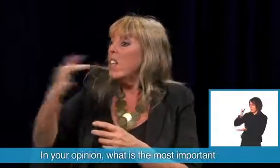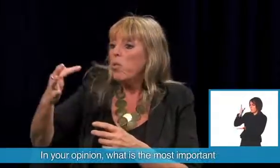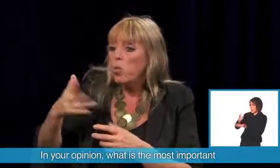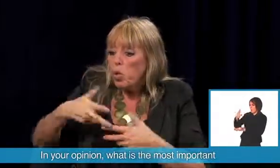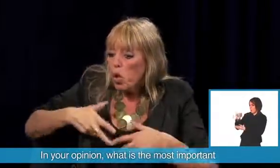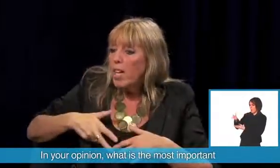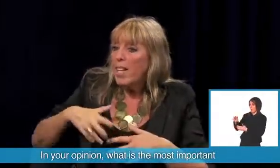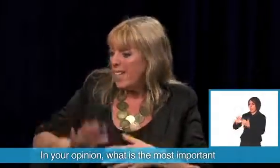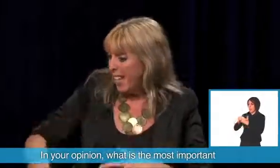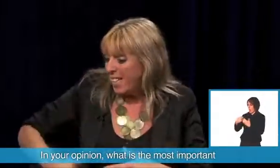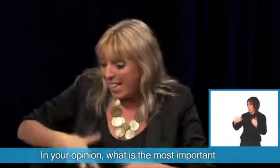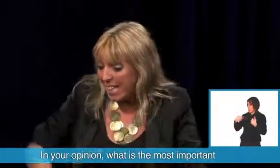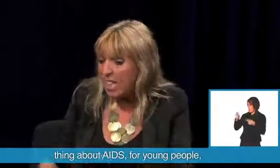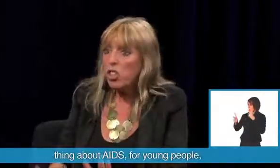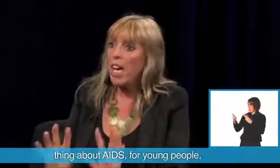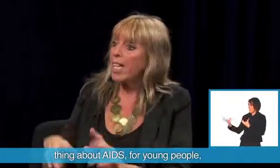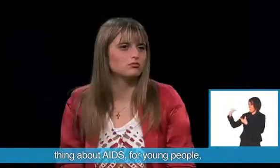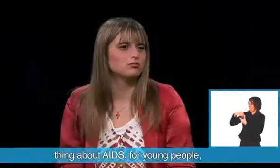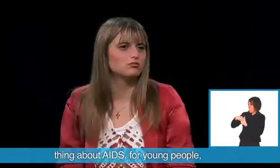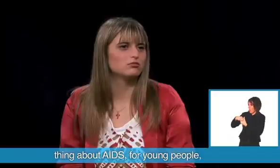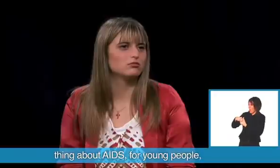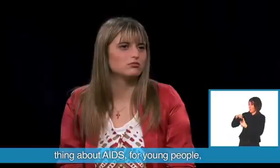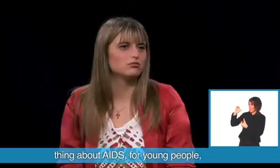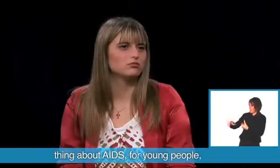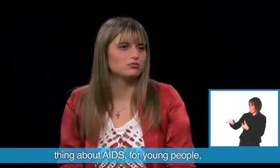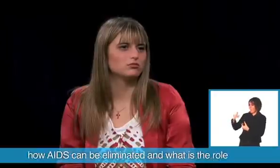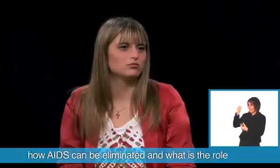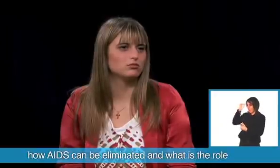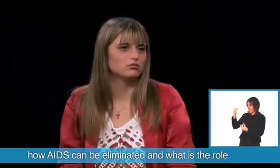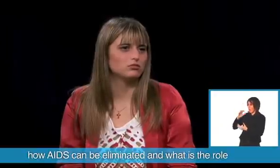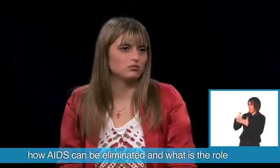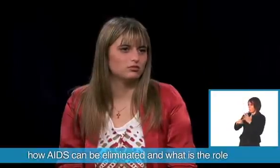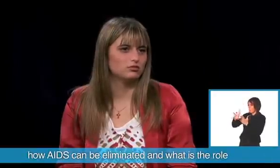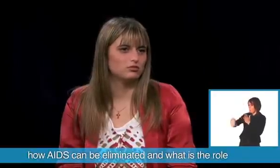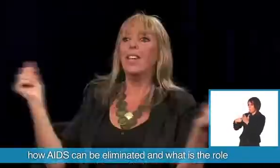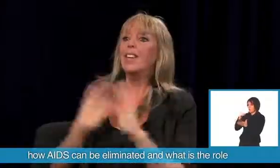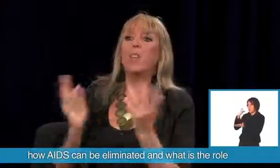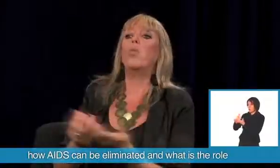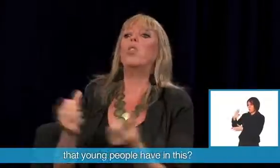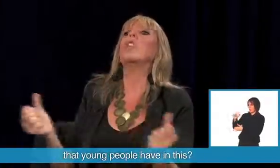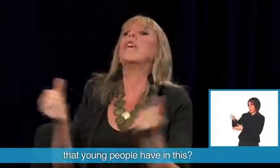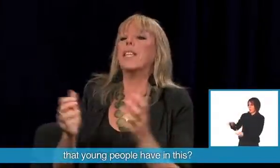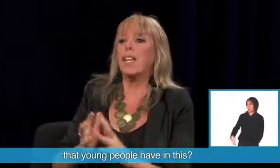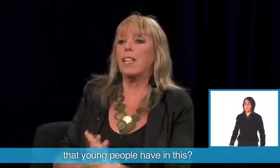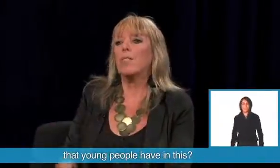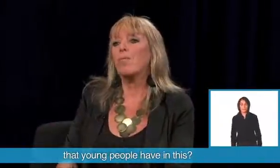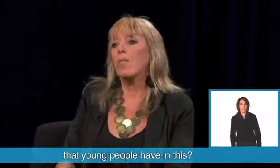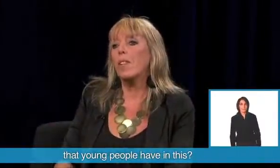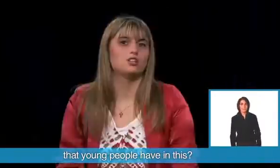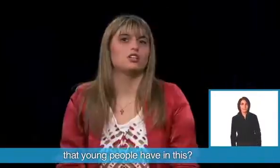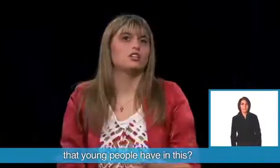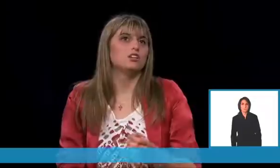In your opinion, what is the most important thing about AIDS for young people? How AIDS can be eliminated, and what is the role that young people have in